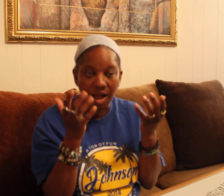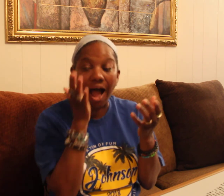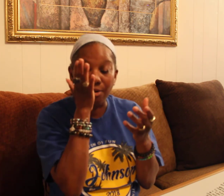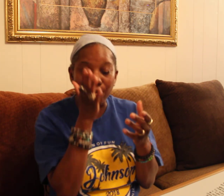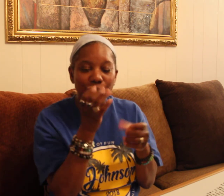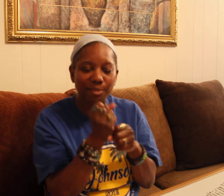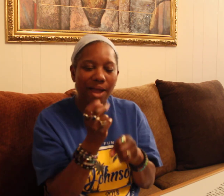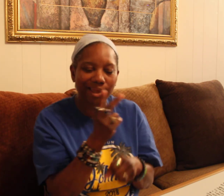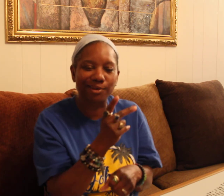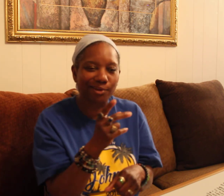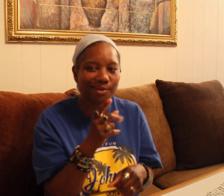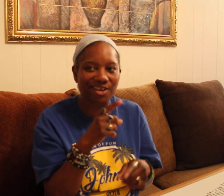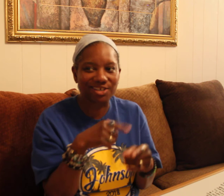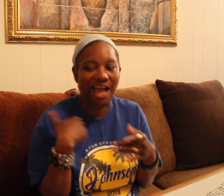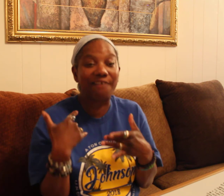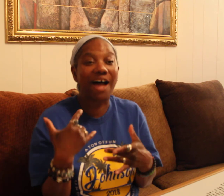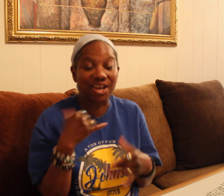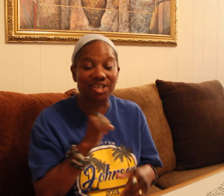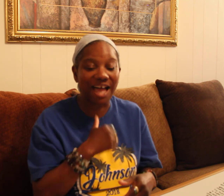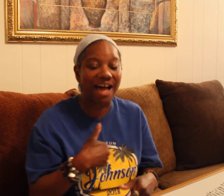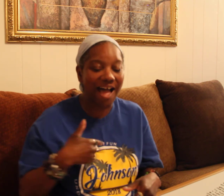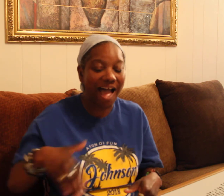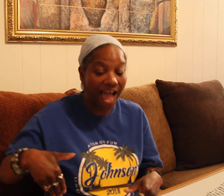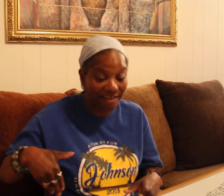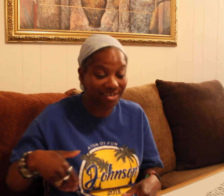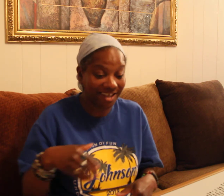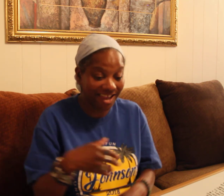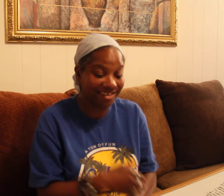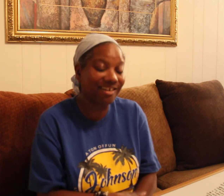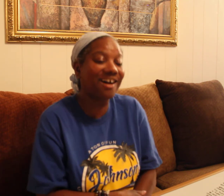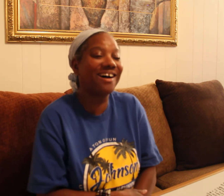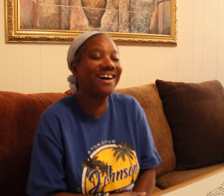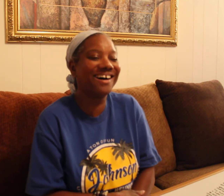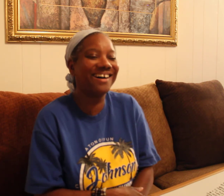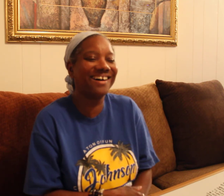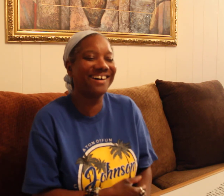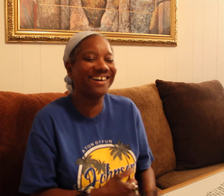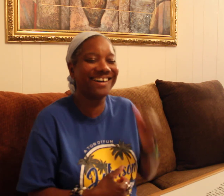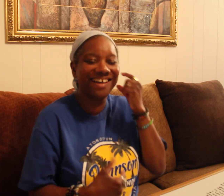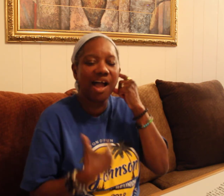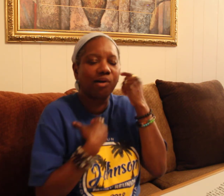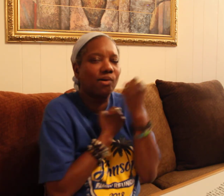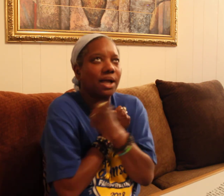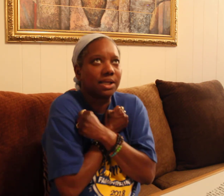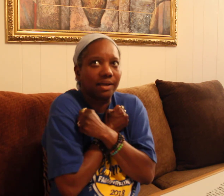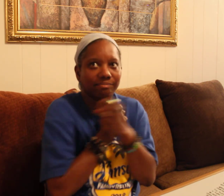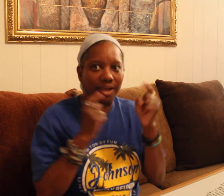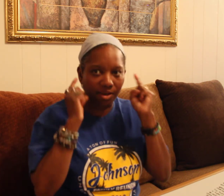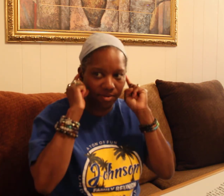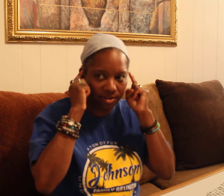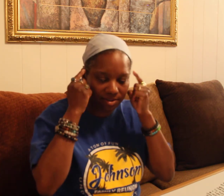I will get back into it. I just haven't yet. Oh, I love my earrings.